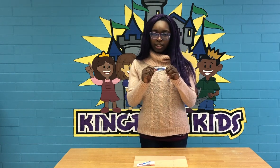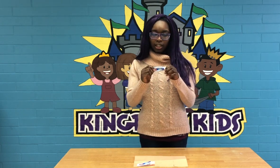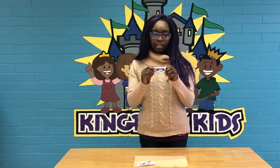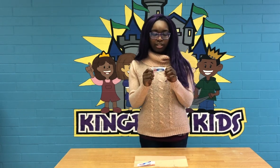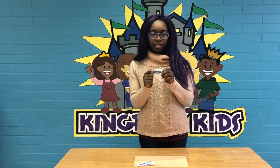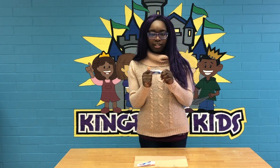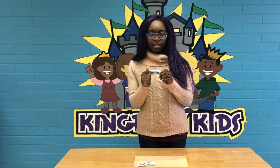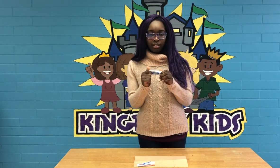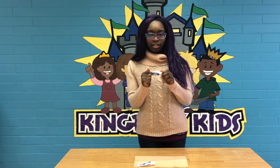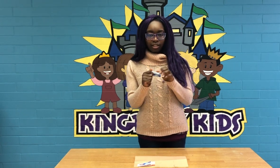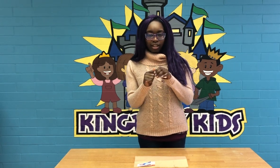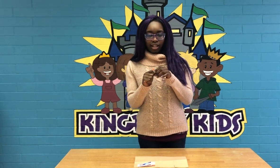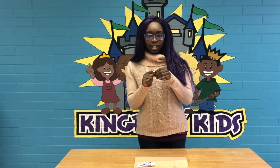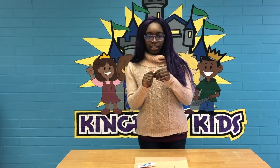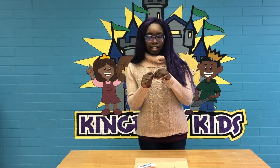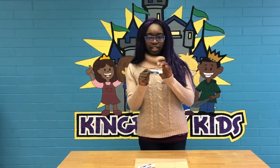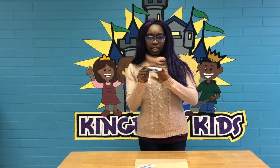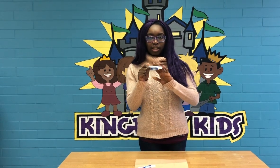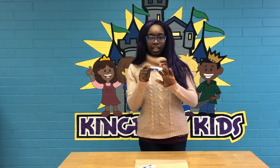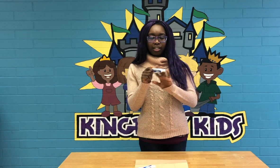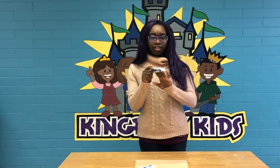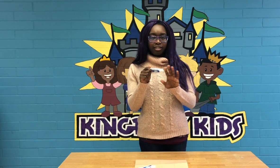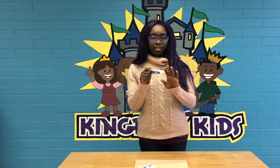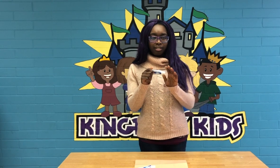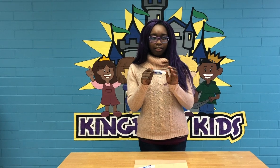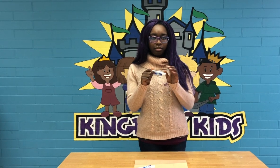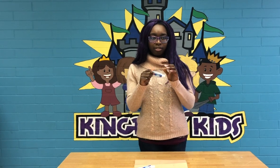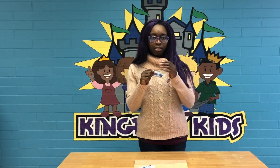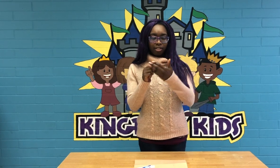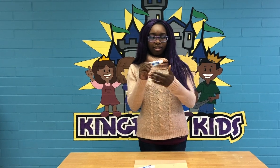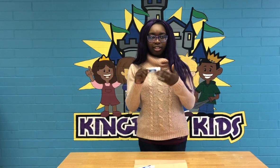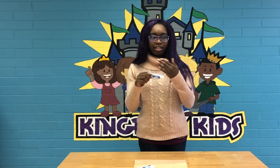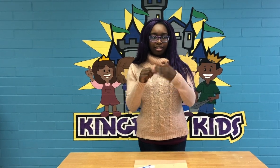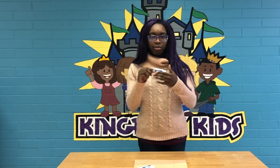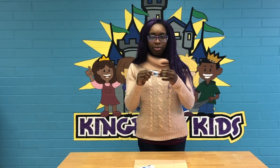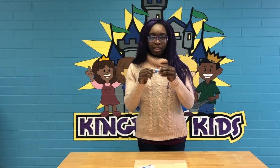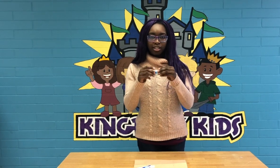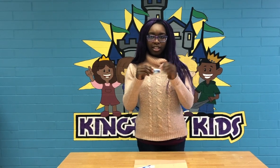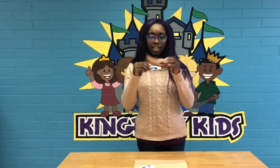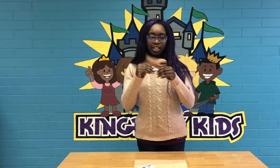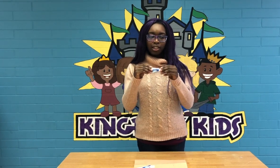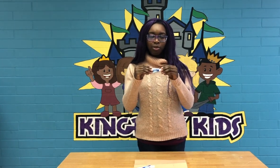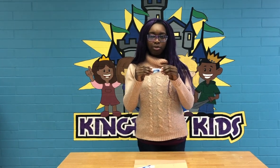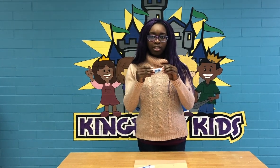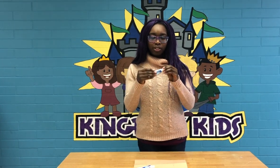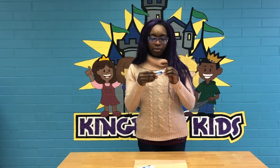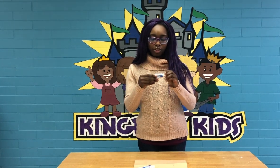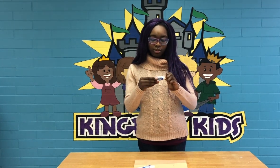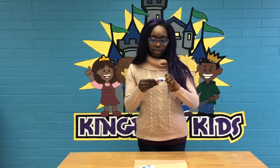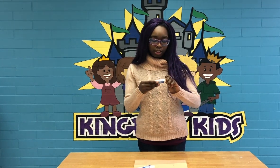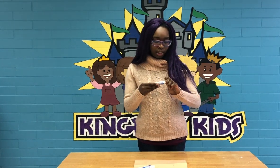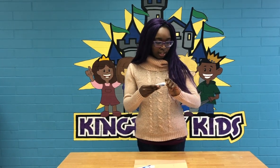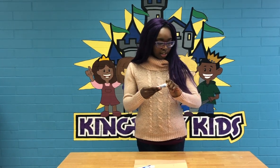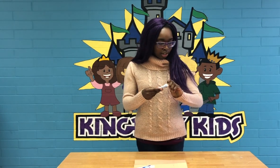us, and inside, this represents us, inside represents the words we say.